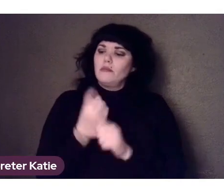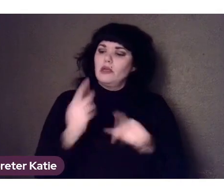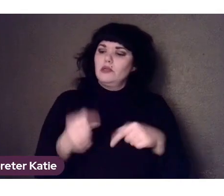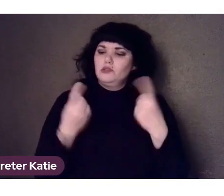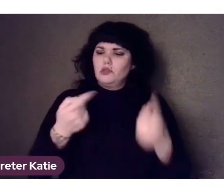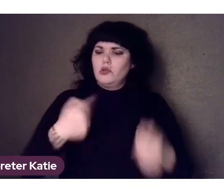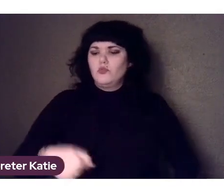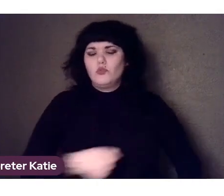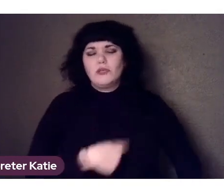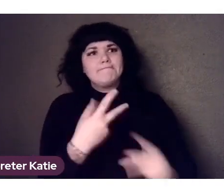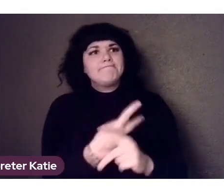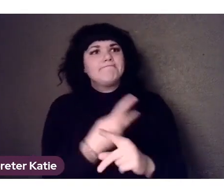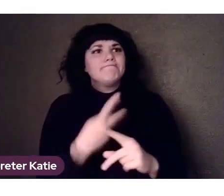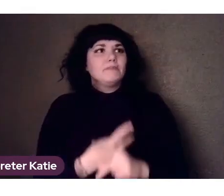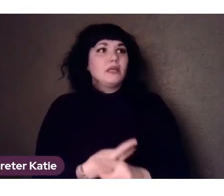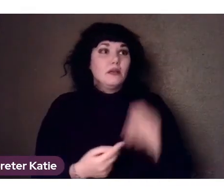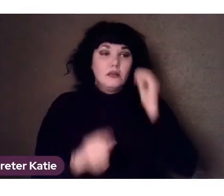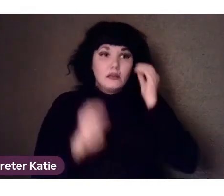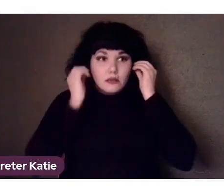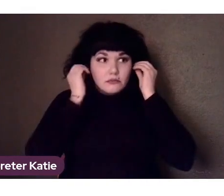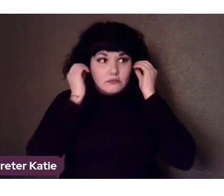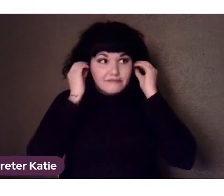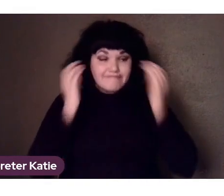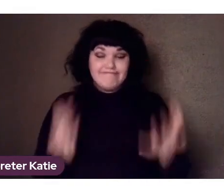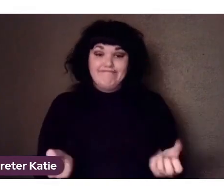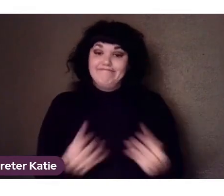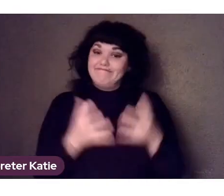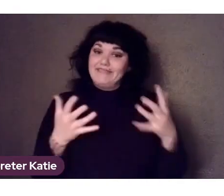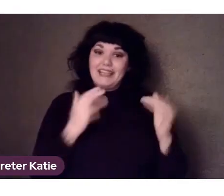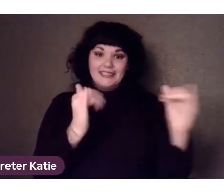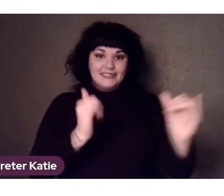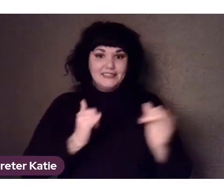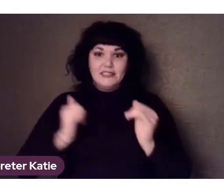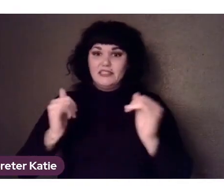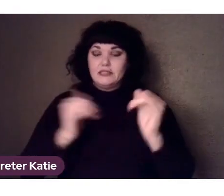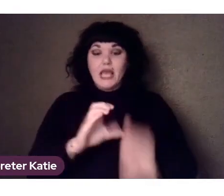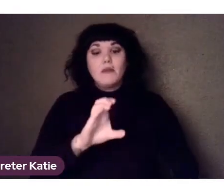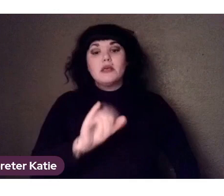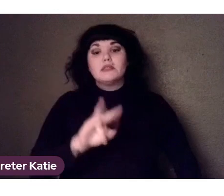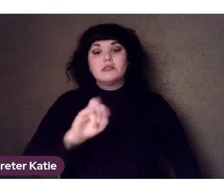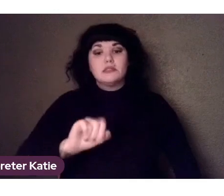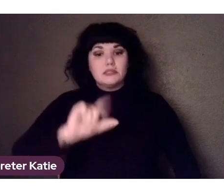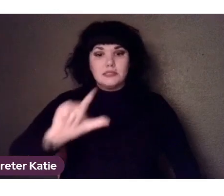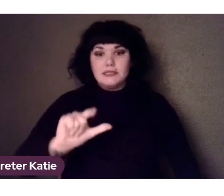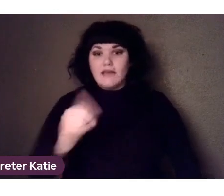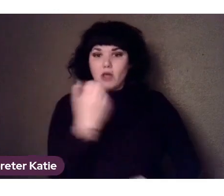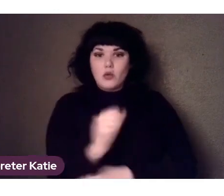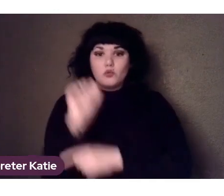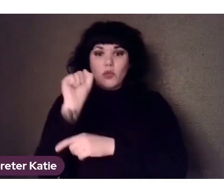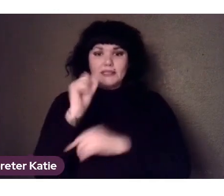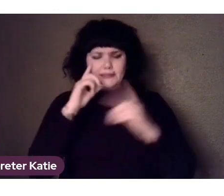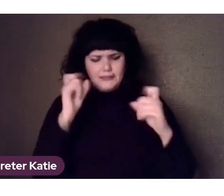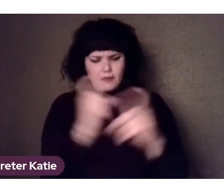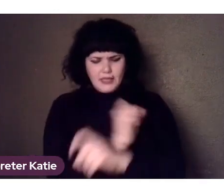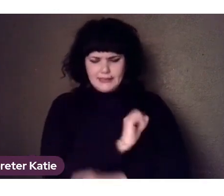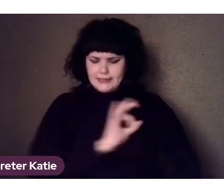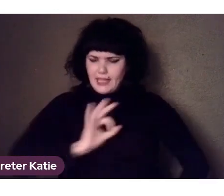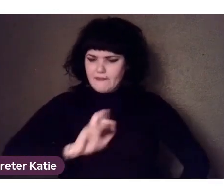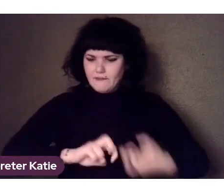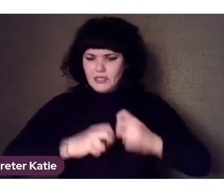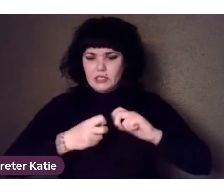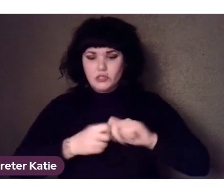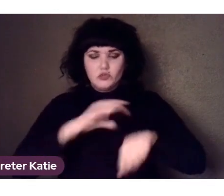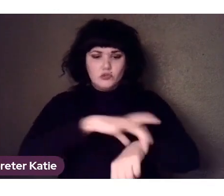navigated much of what you've navigated, civil unrest, complex staffing issues, a global pandemic, and